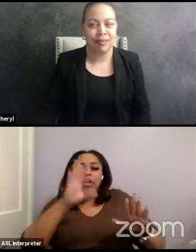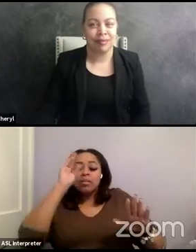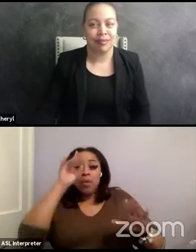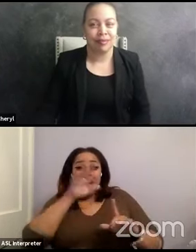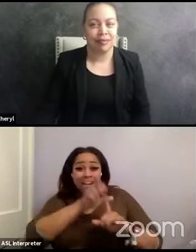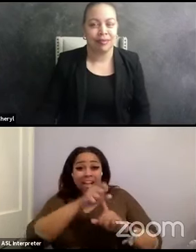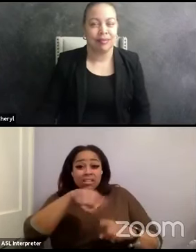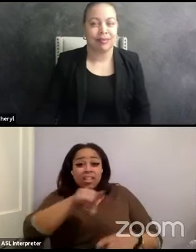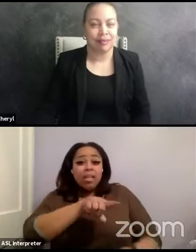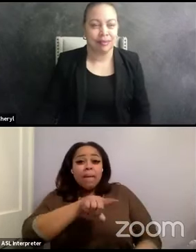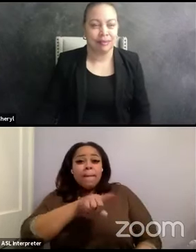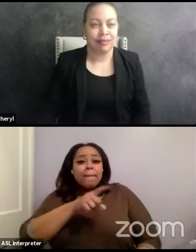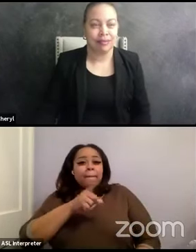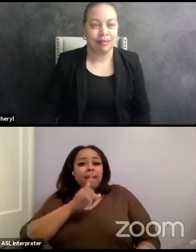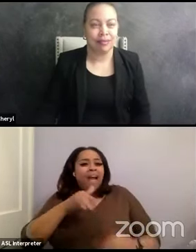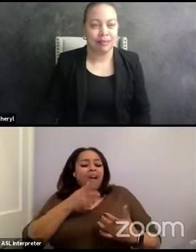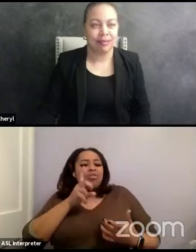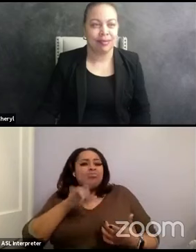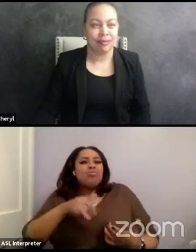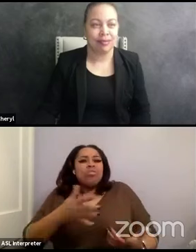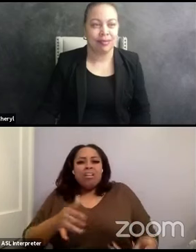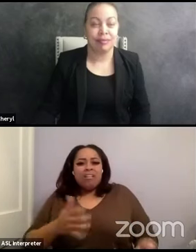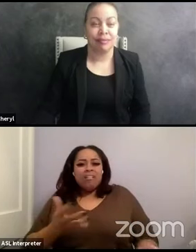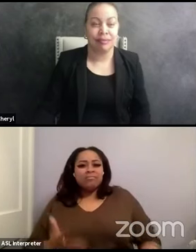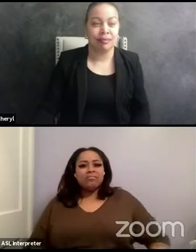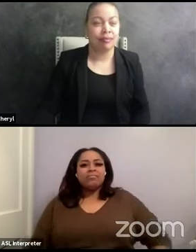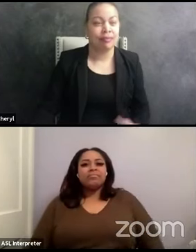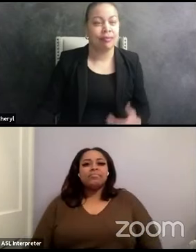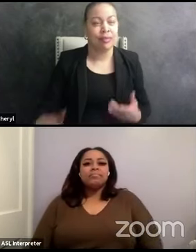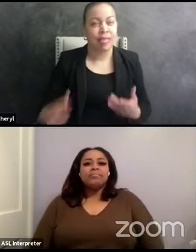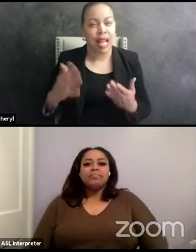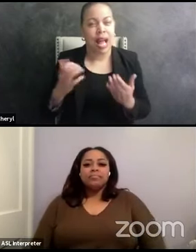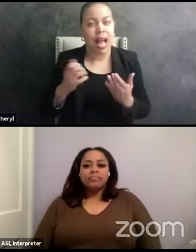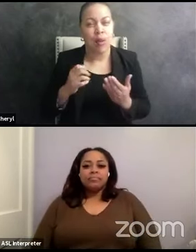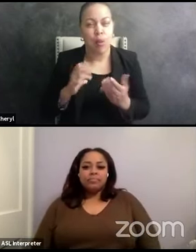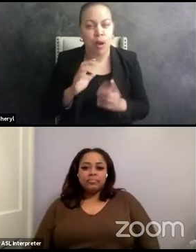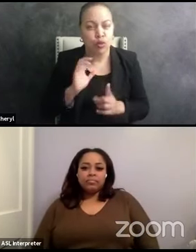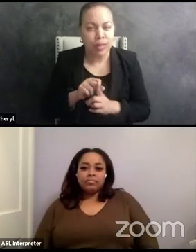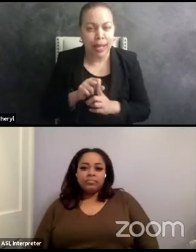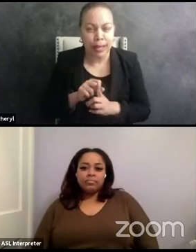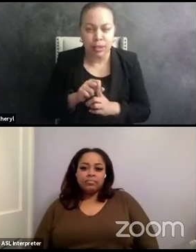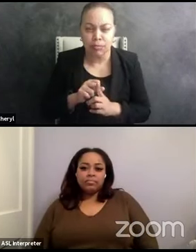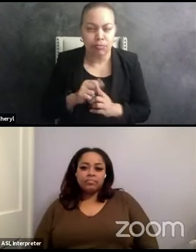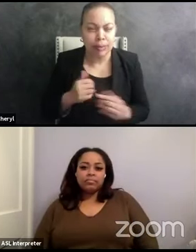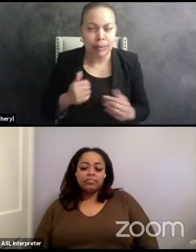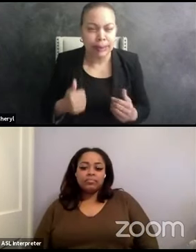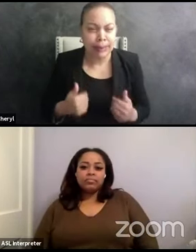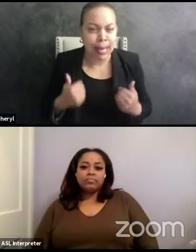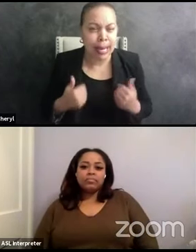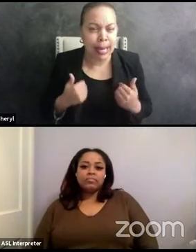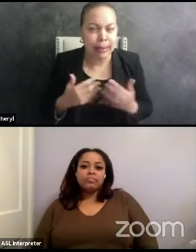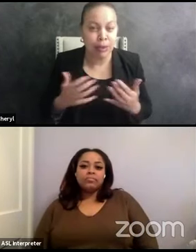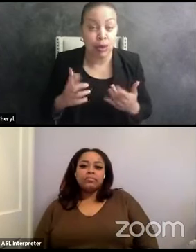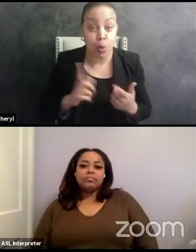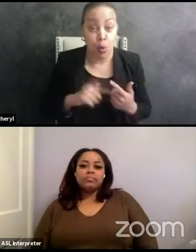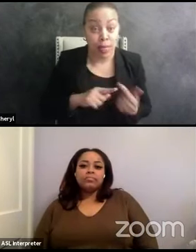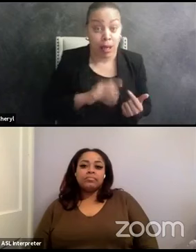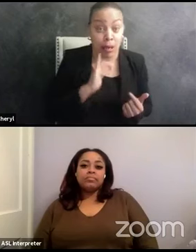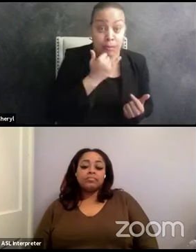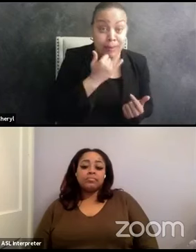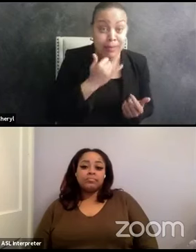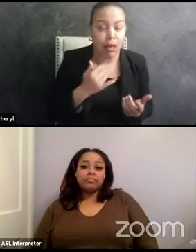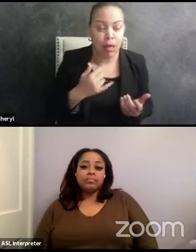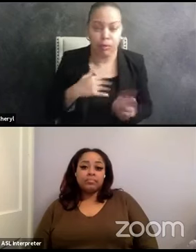them, like we were yeah, just talking about? How do you do that? I want them to be caught as early as possible when they're messing up. And it's a regular thing.